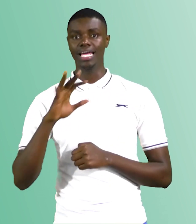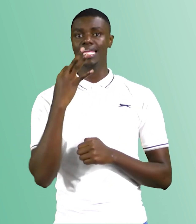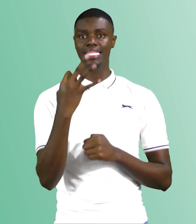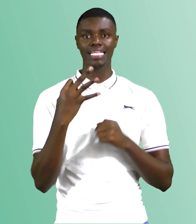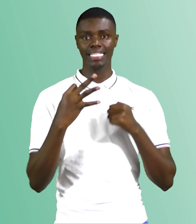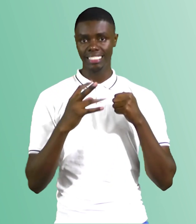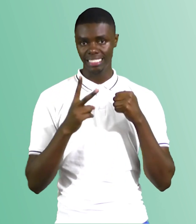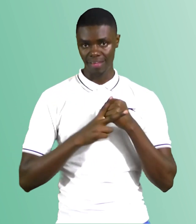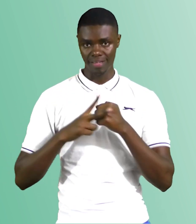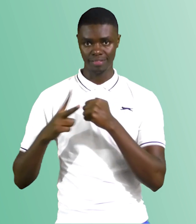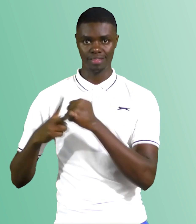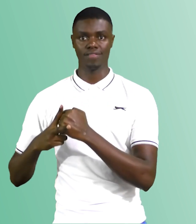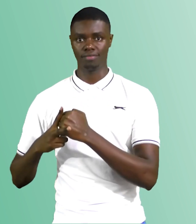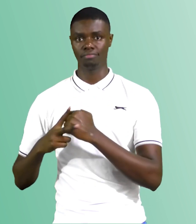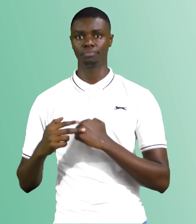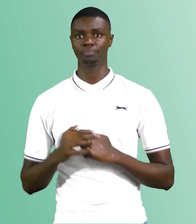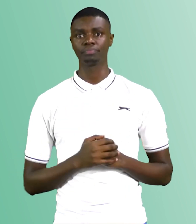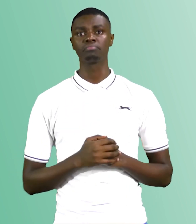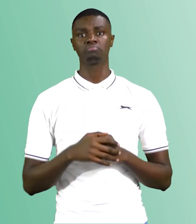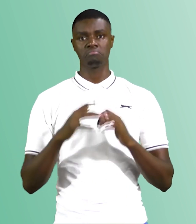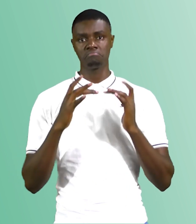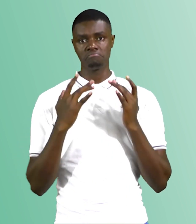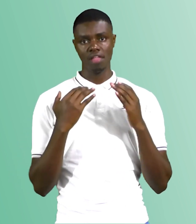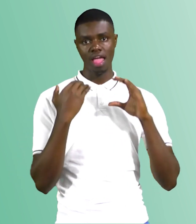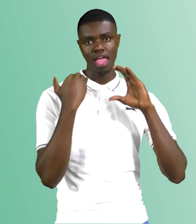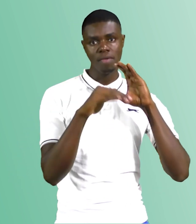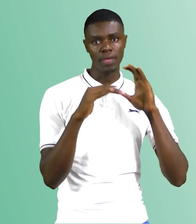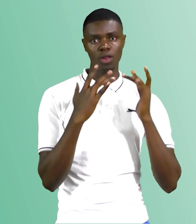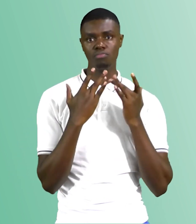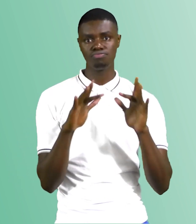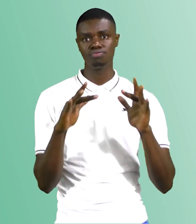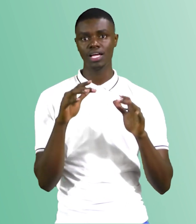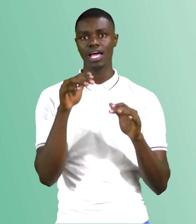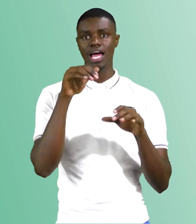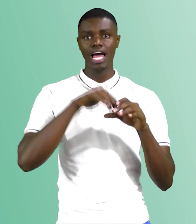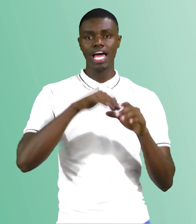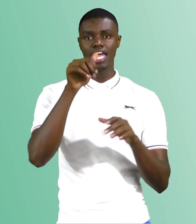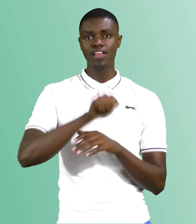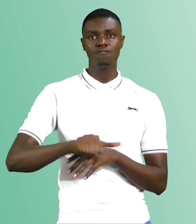955 377. Email